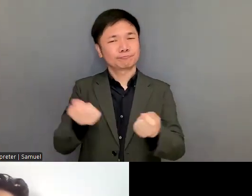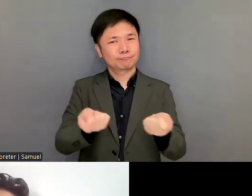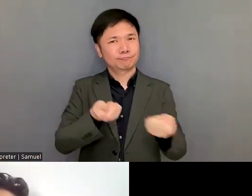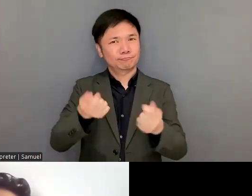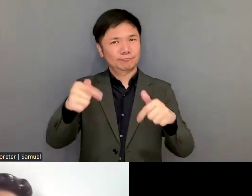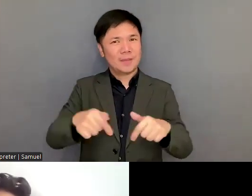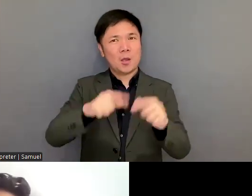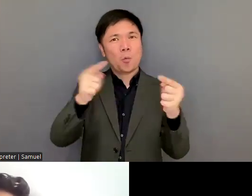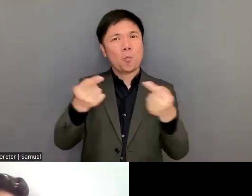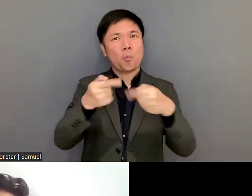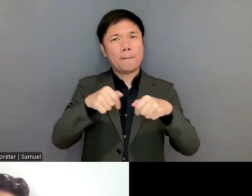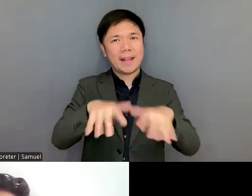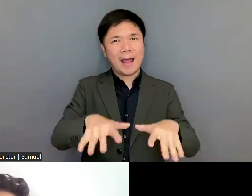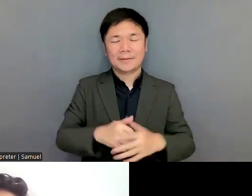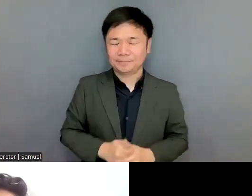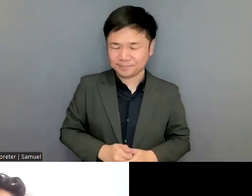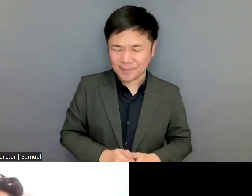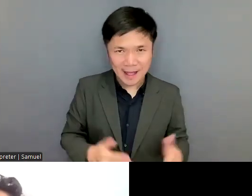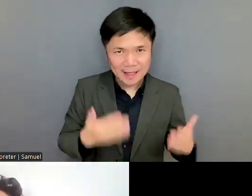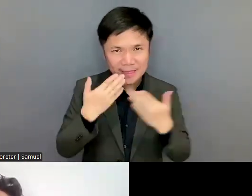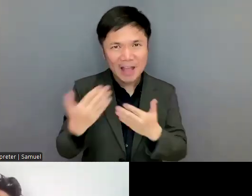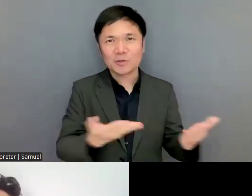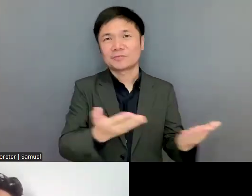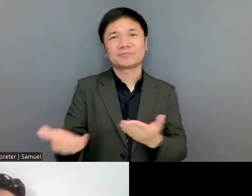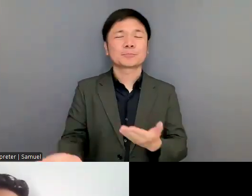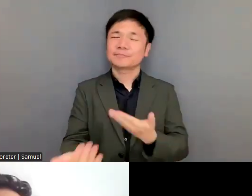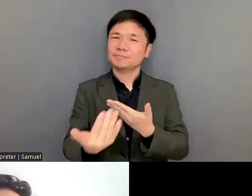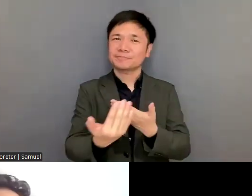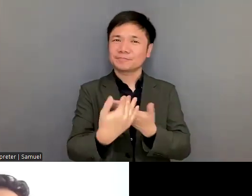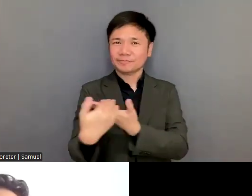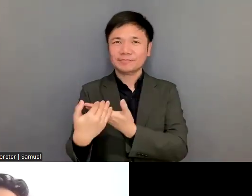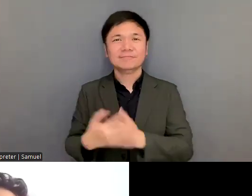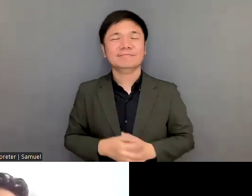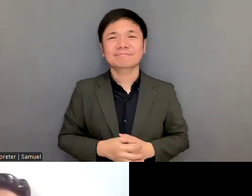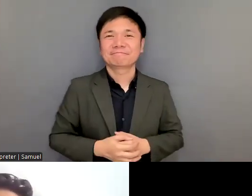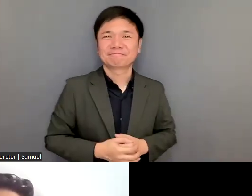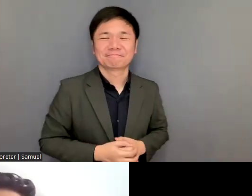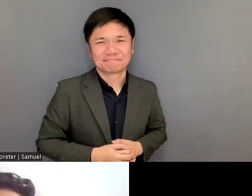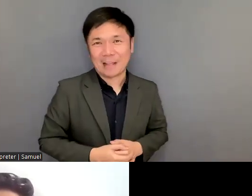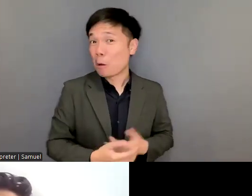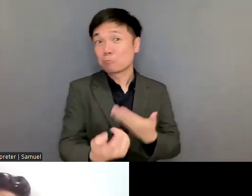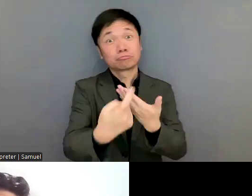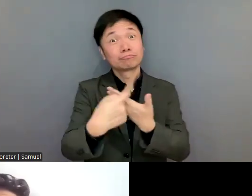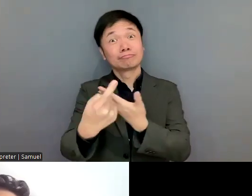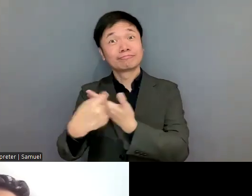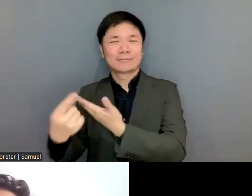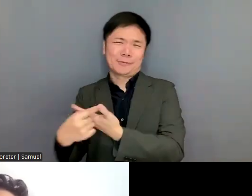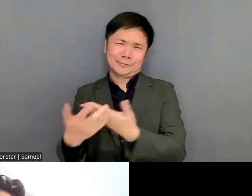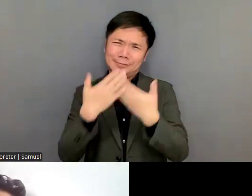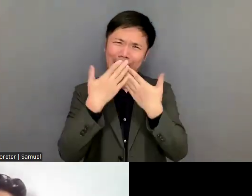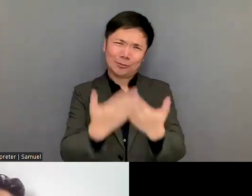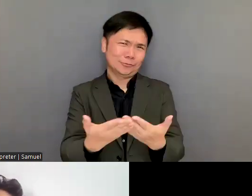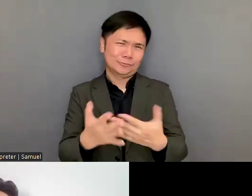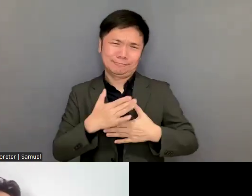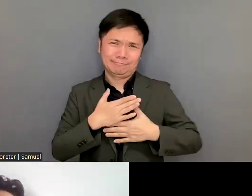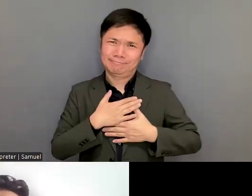thanks to all of you attending today. We really appreciate you taking the time